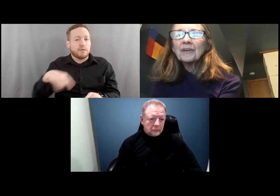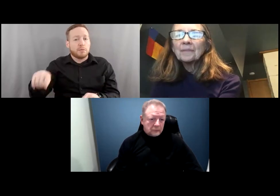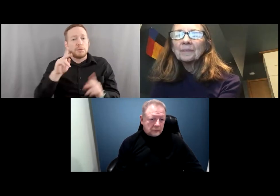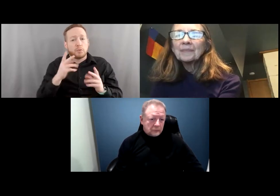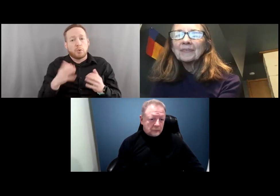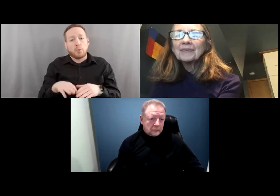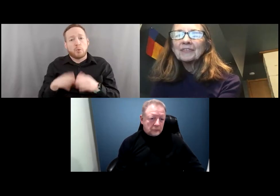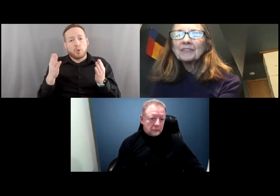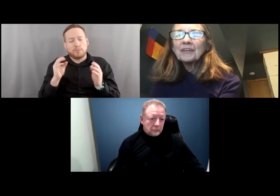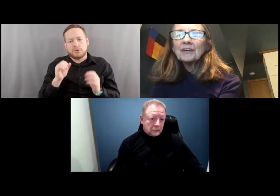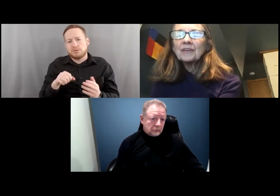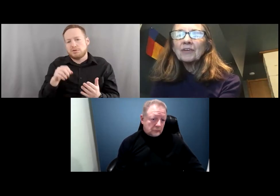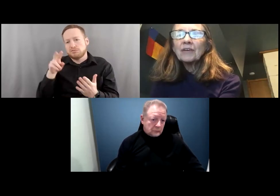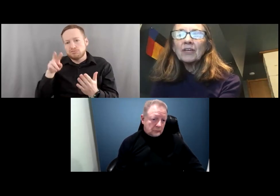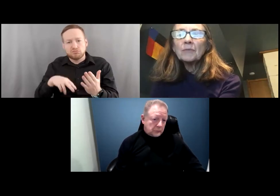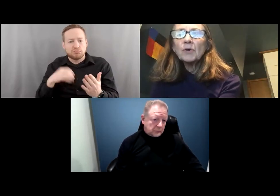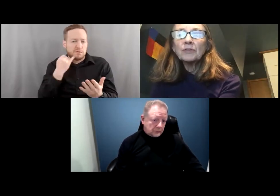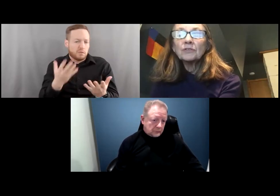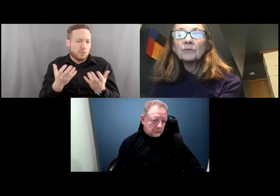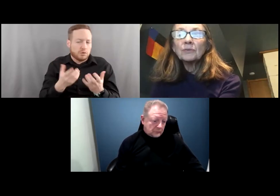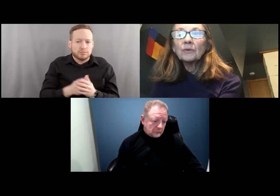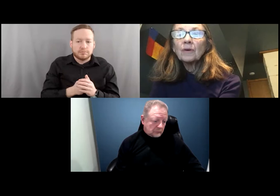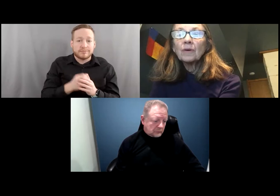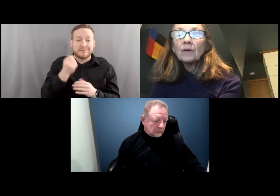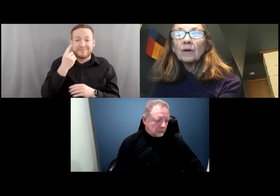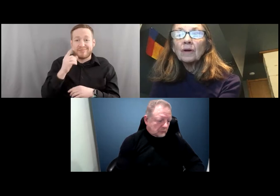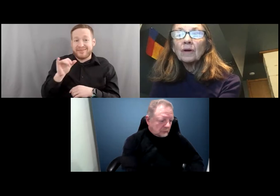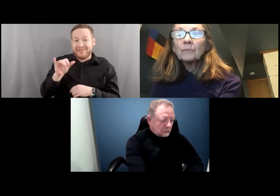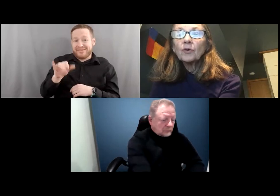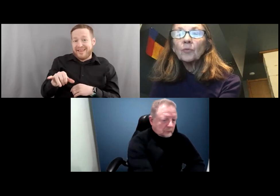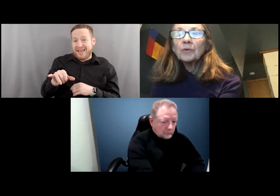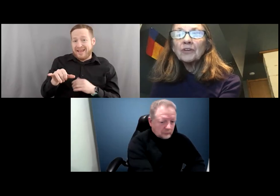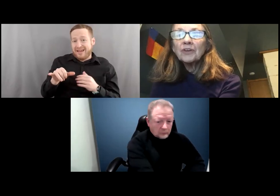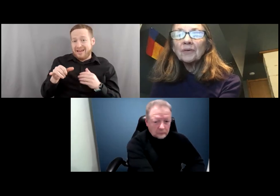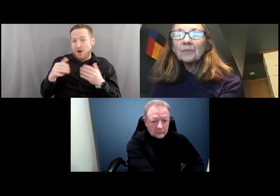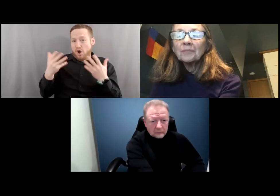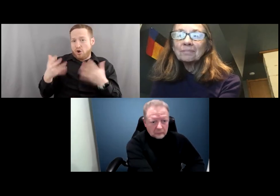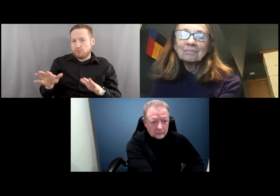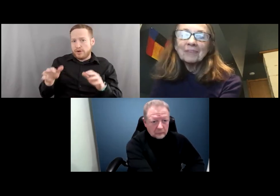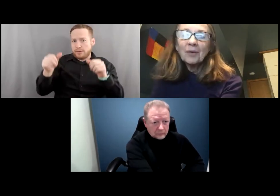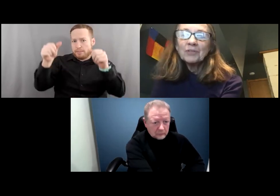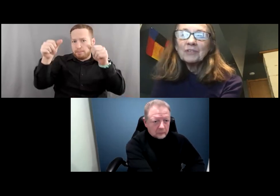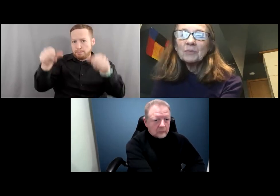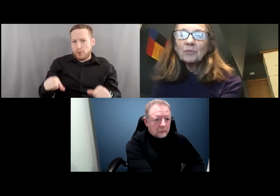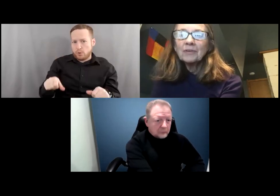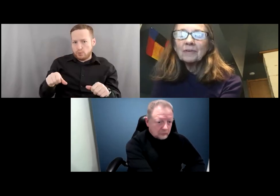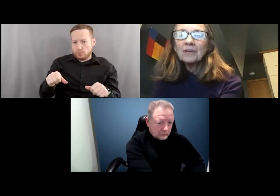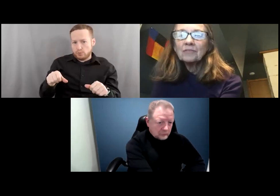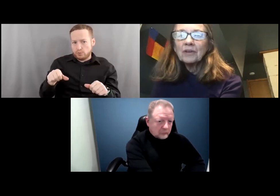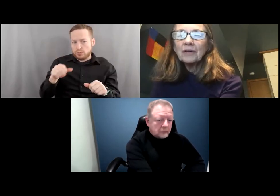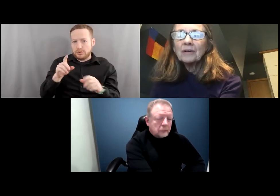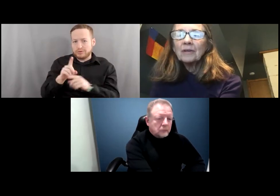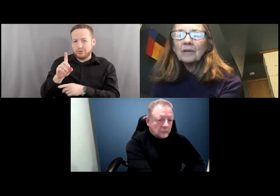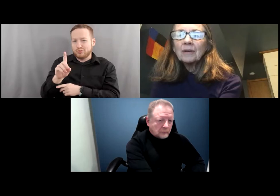Bethany just said, if anyone wants to open their cameras at this point,